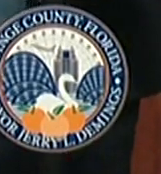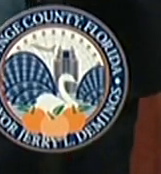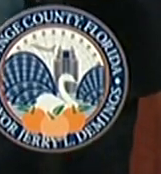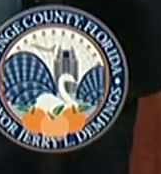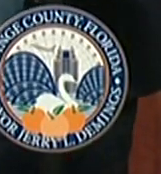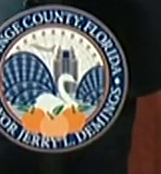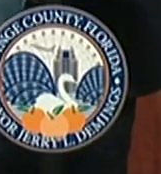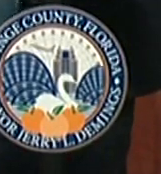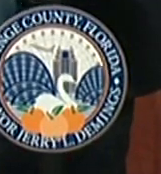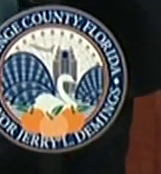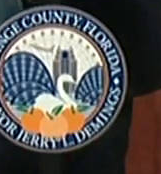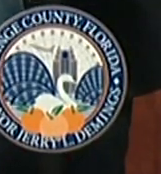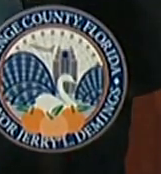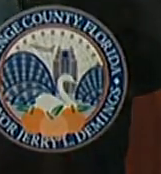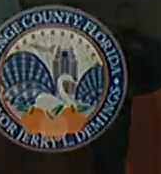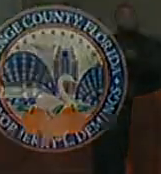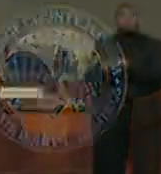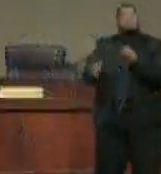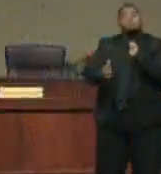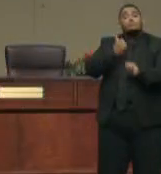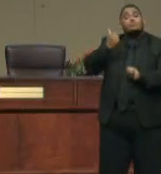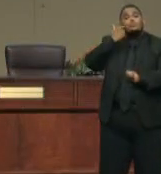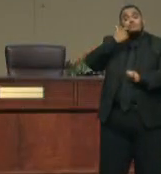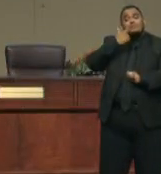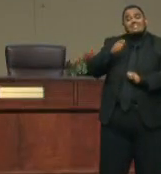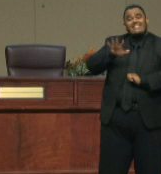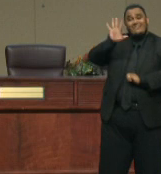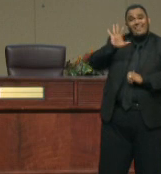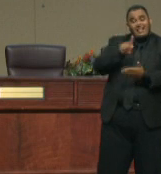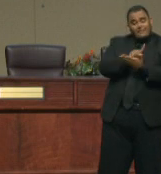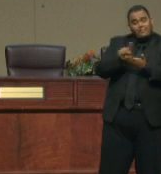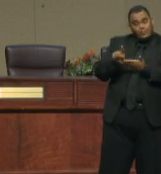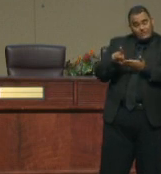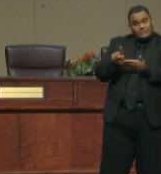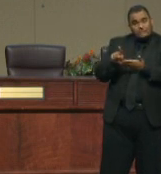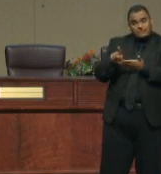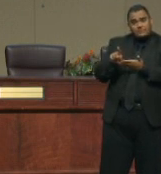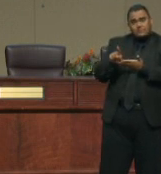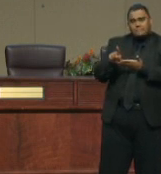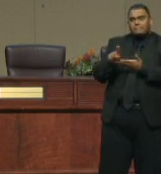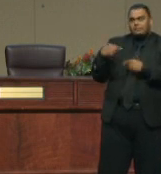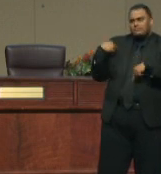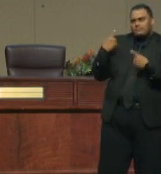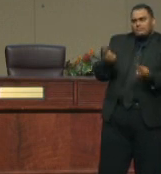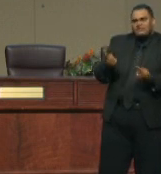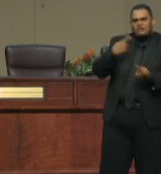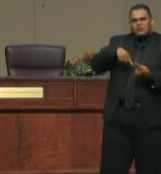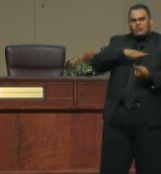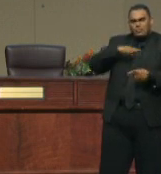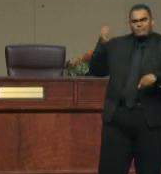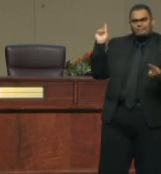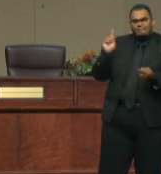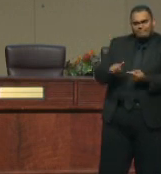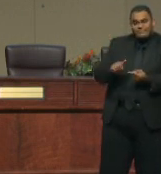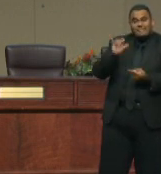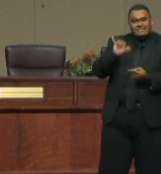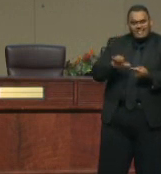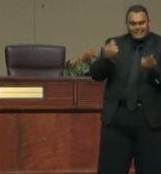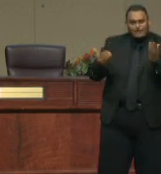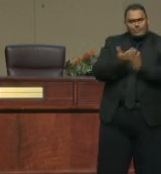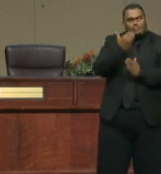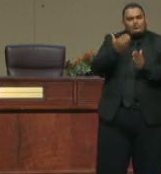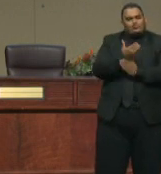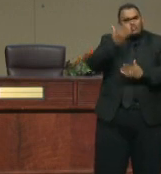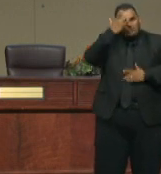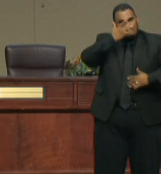the last 5 weeks, we have reduced the incident rate of COVID-19 new cases